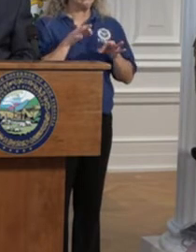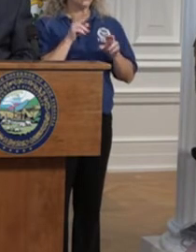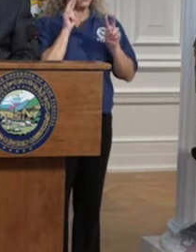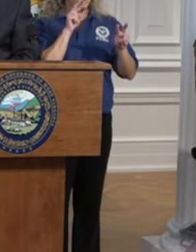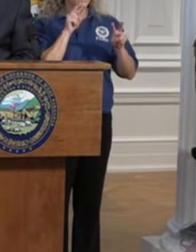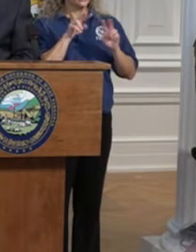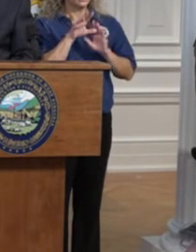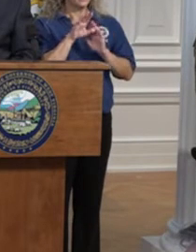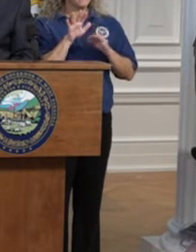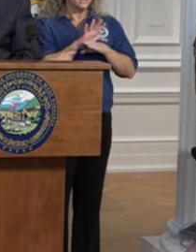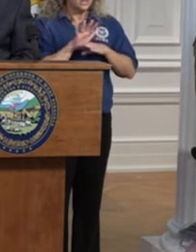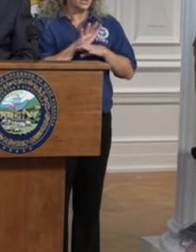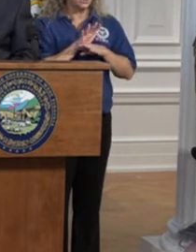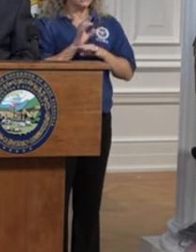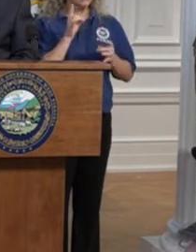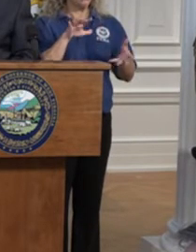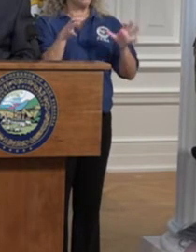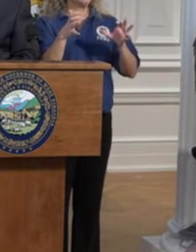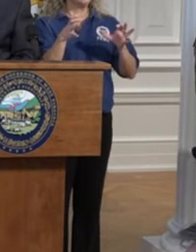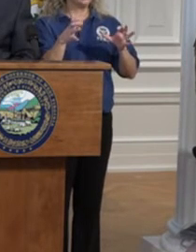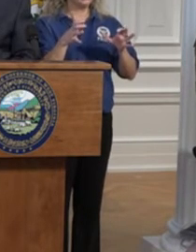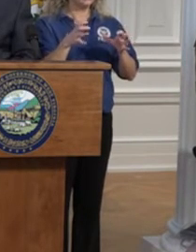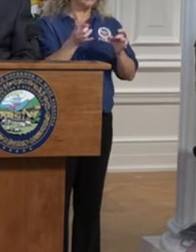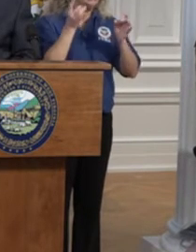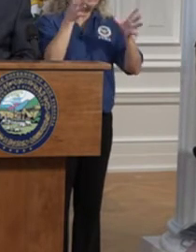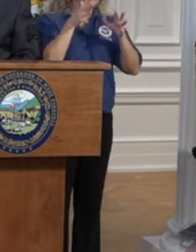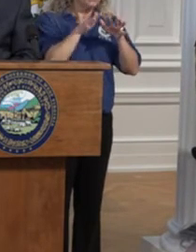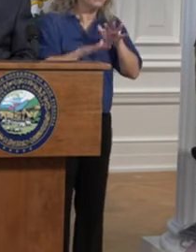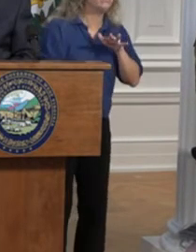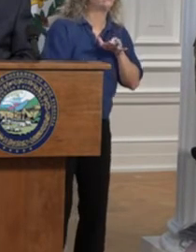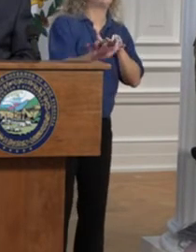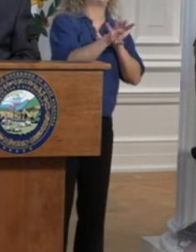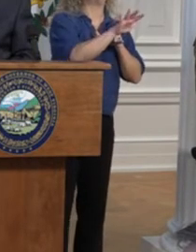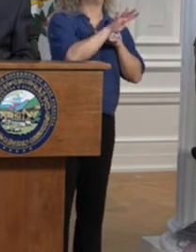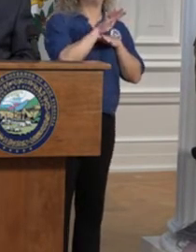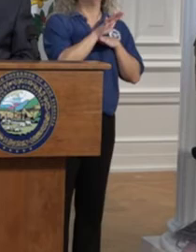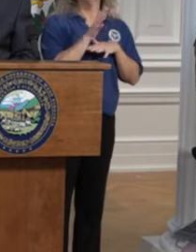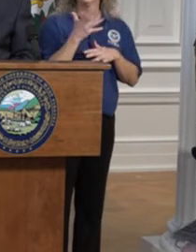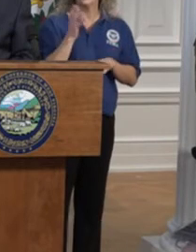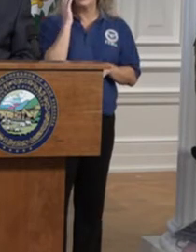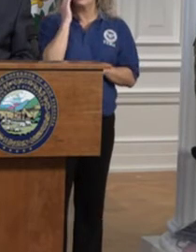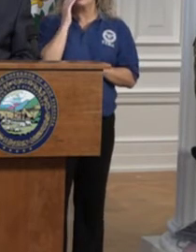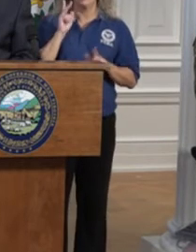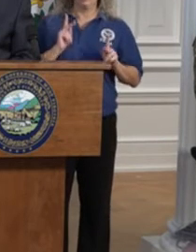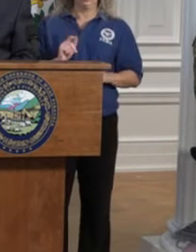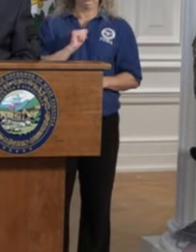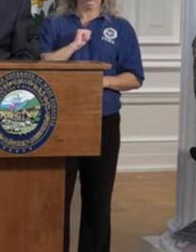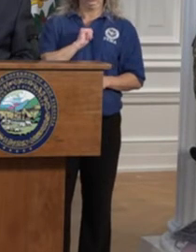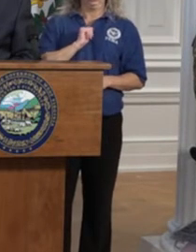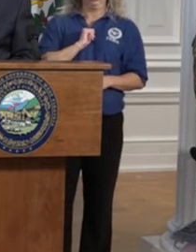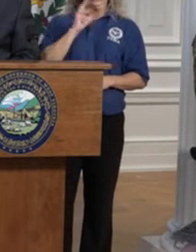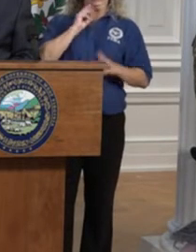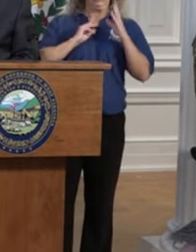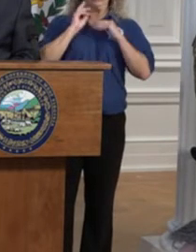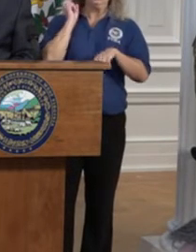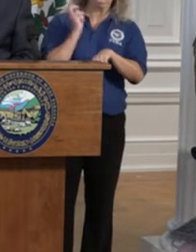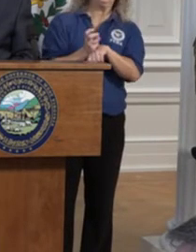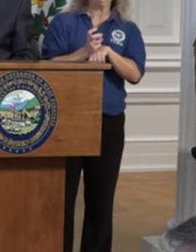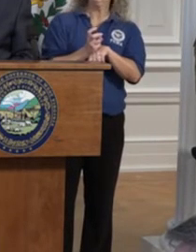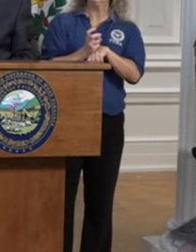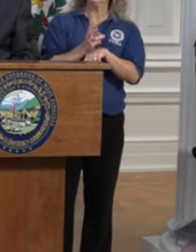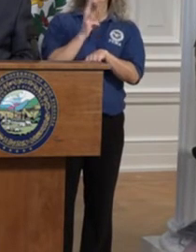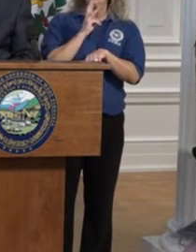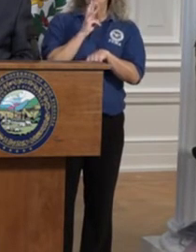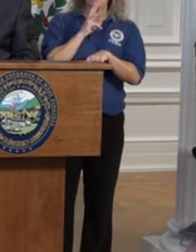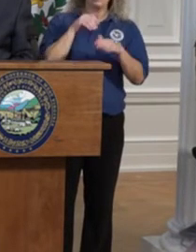footage, the damage is widespread and devastating. I just know from personal experience how tough it is. Once water